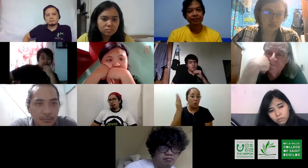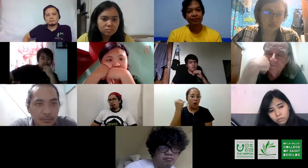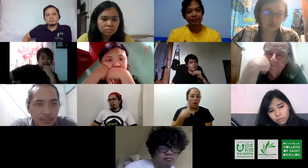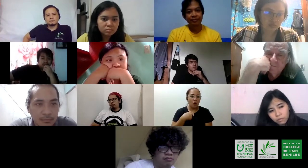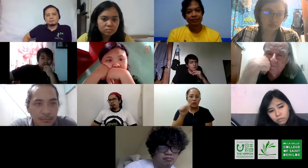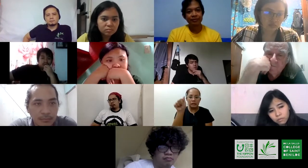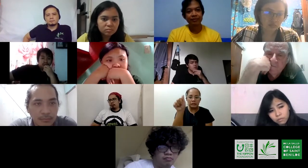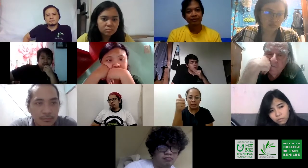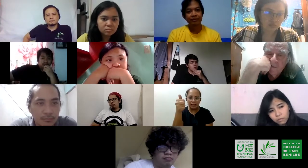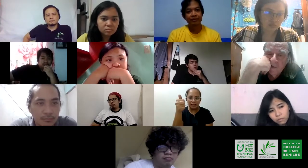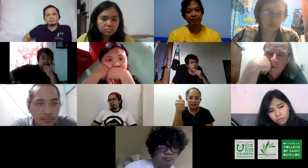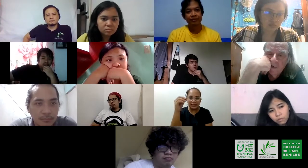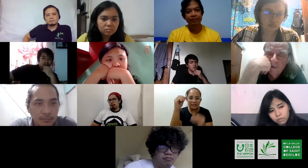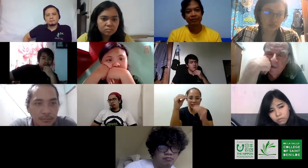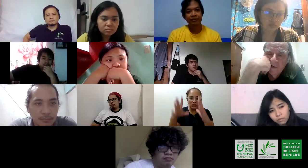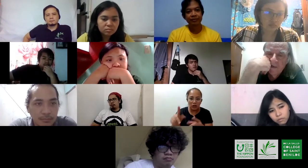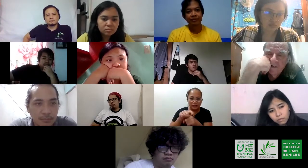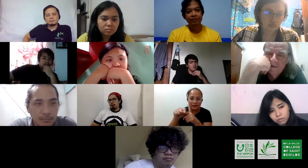trained.